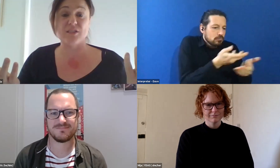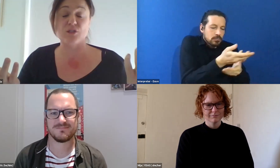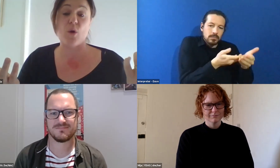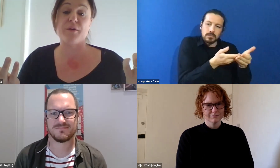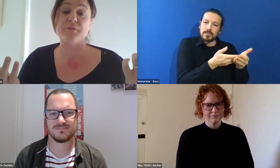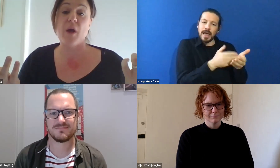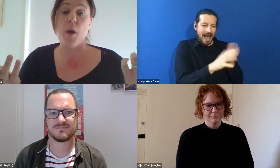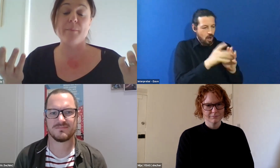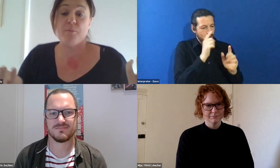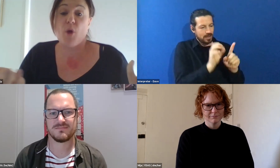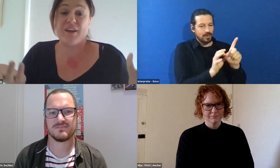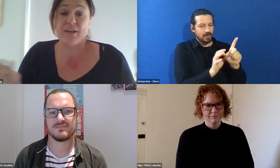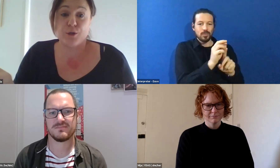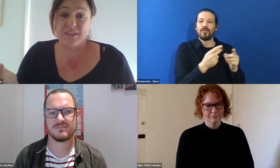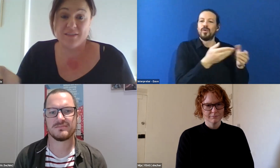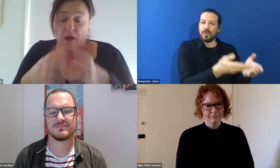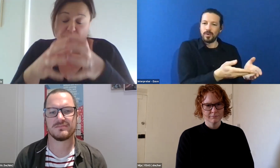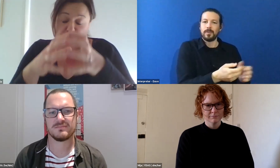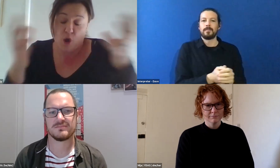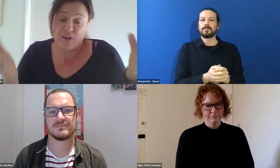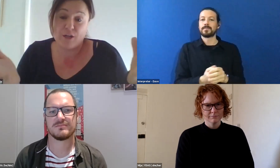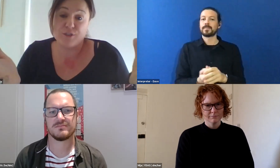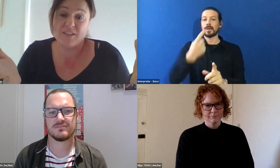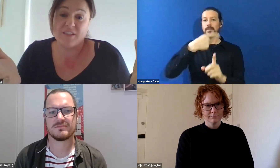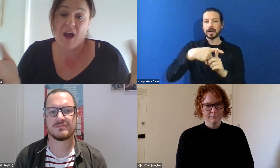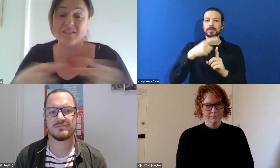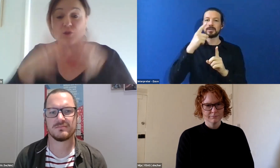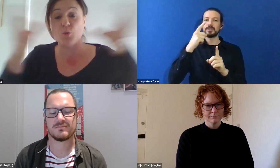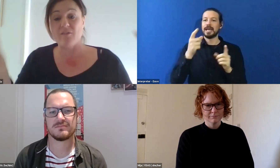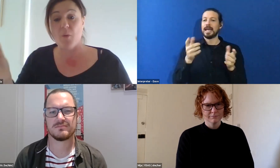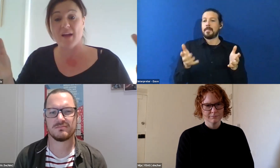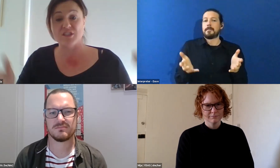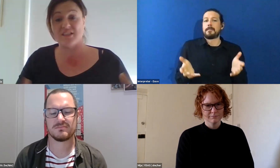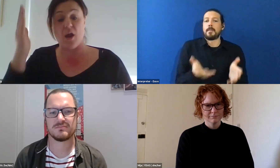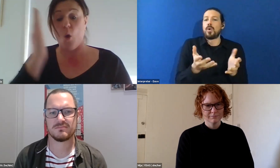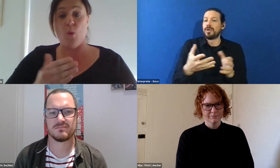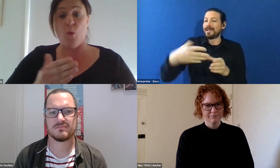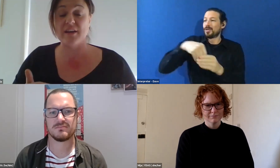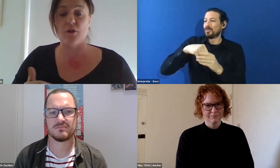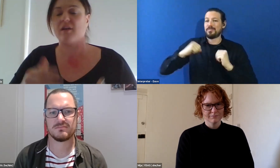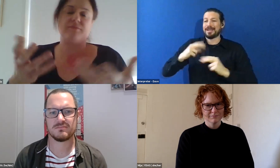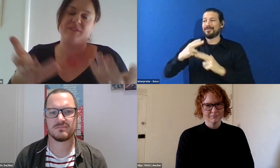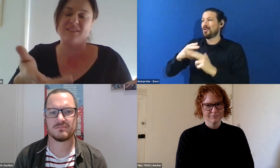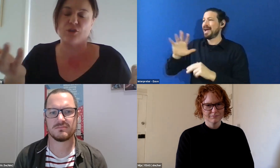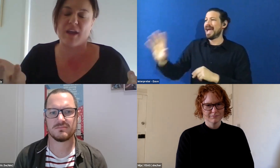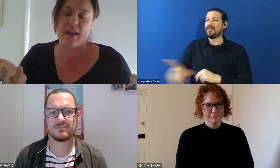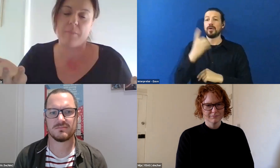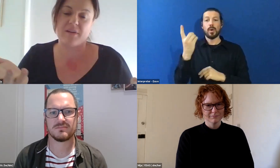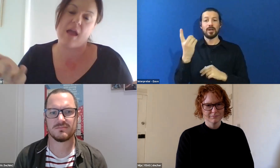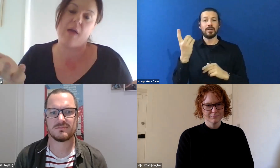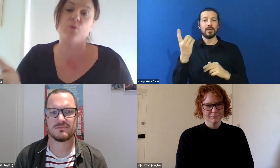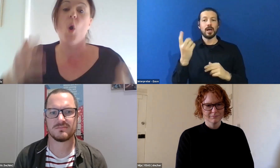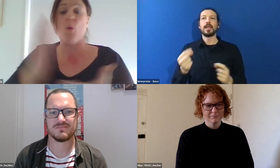tactic is to sort of promote inclusive practice to everyone. Just say, we're in, like, this is a cricket